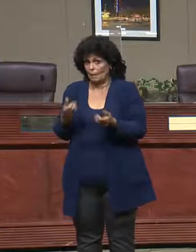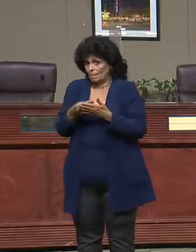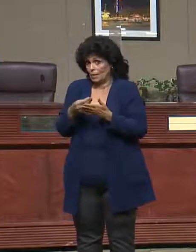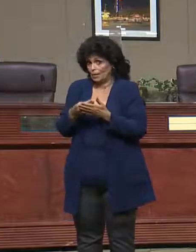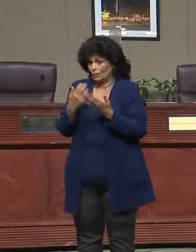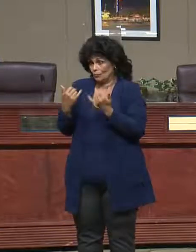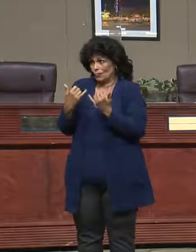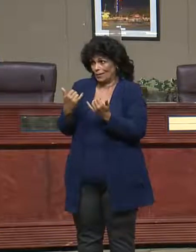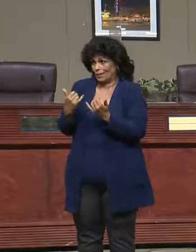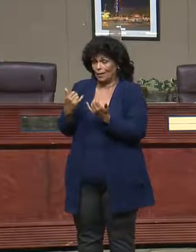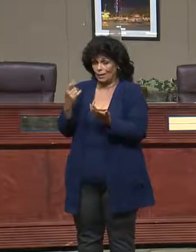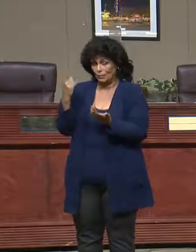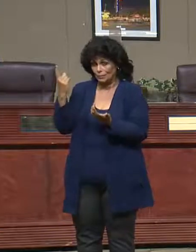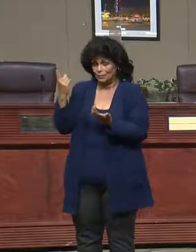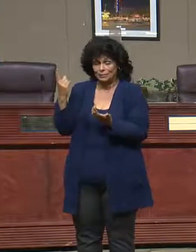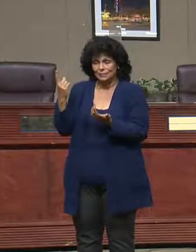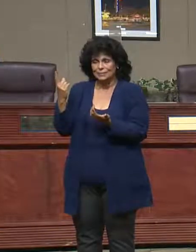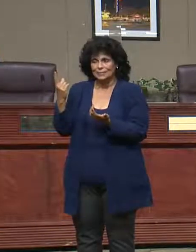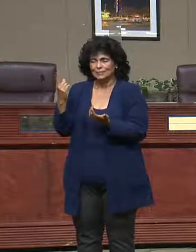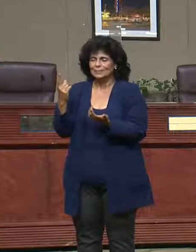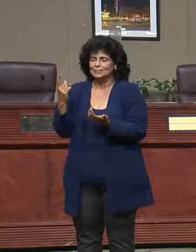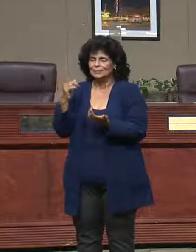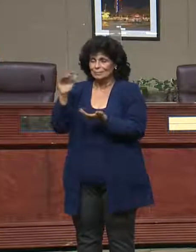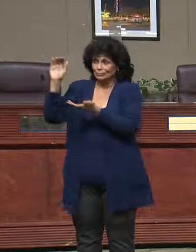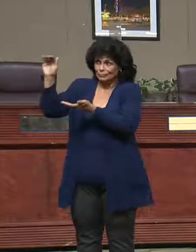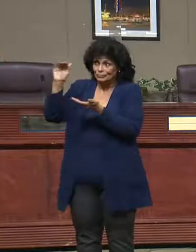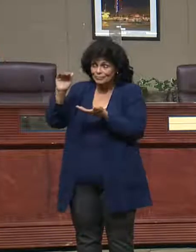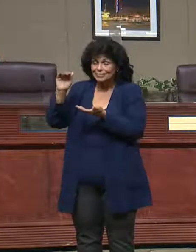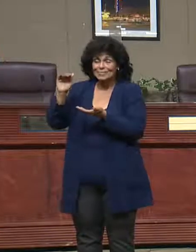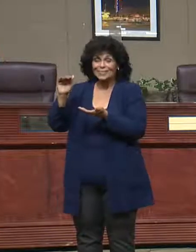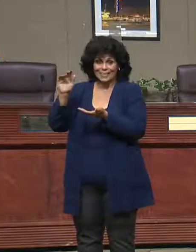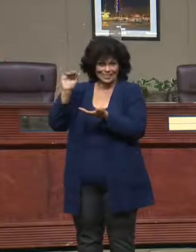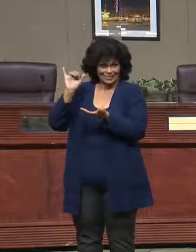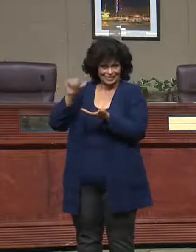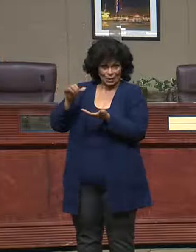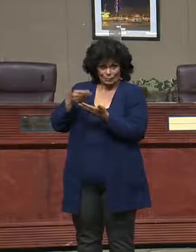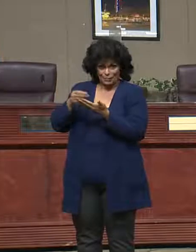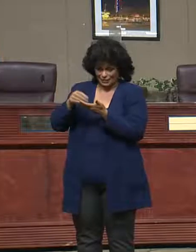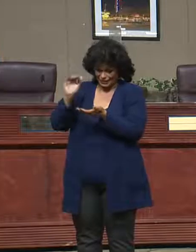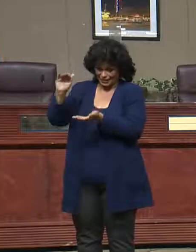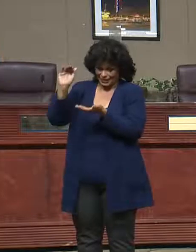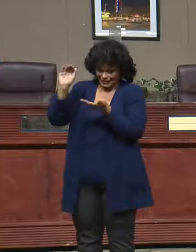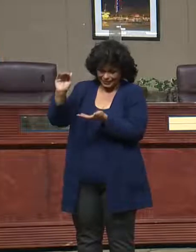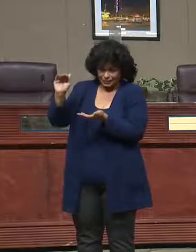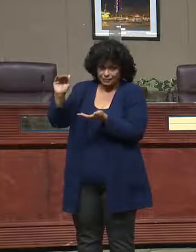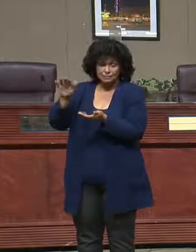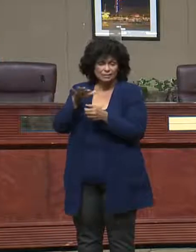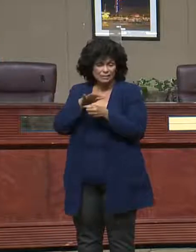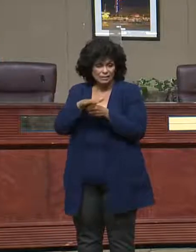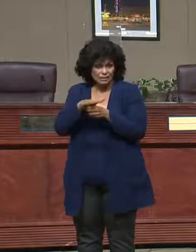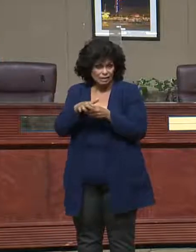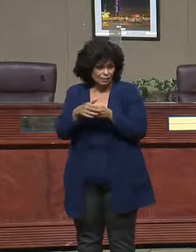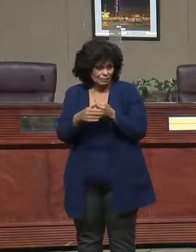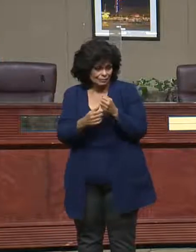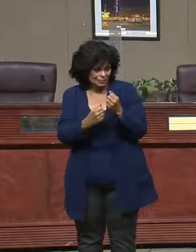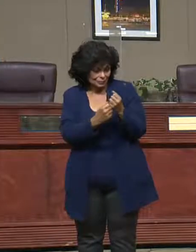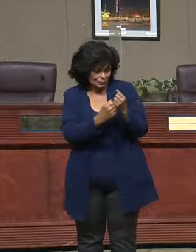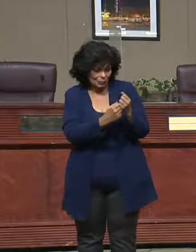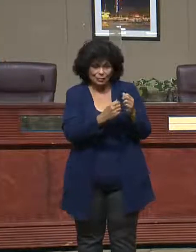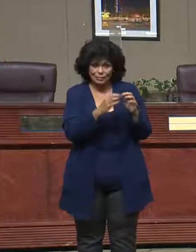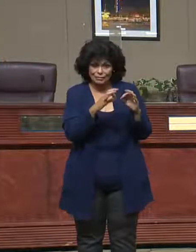relief package would not be adequate enough to sustain individuals and families for